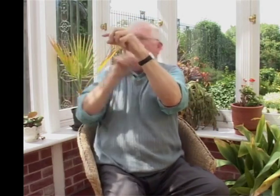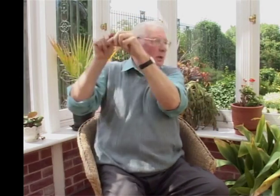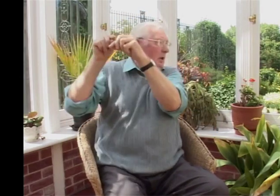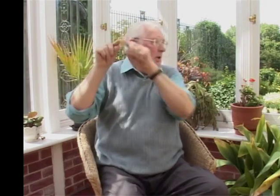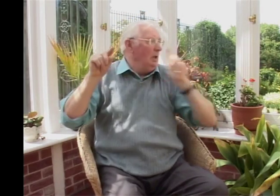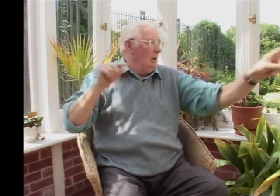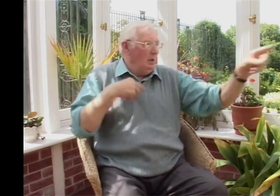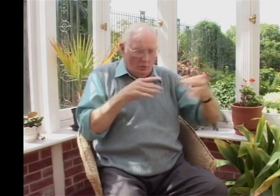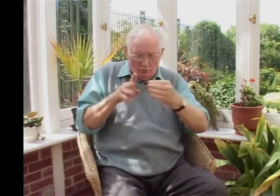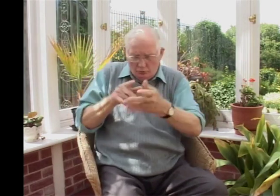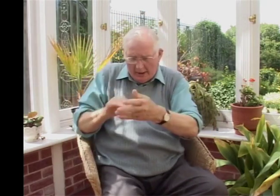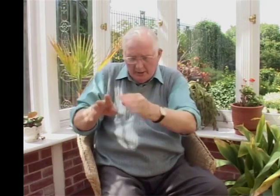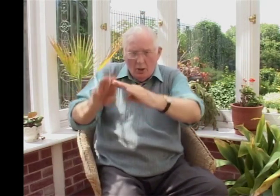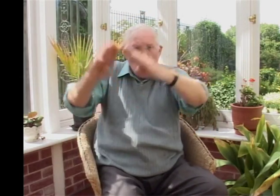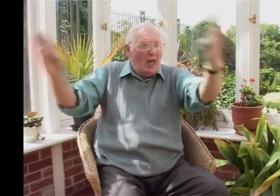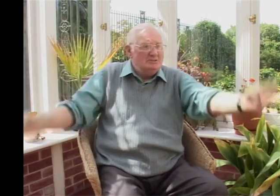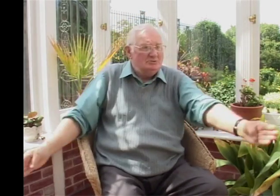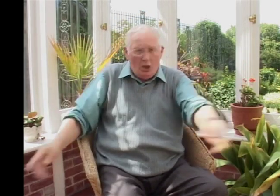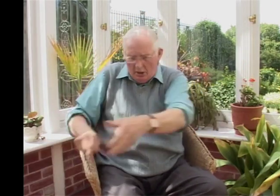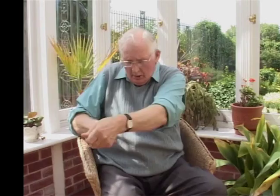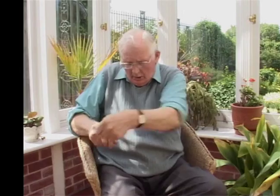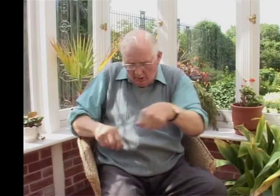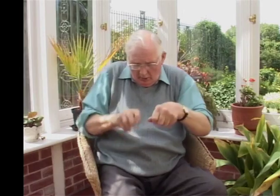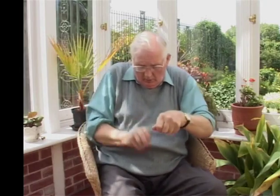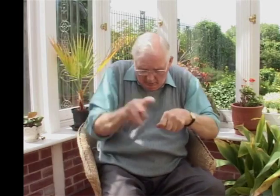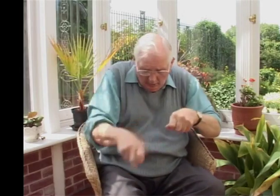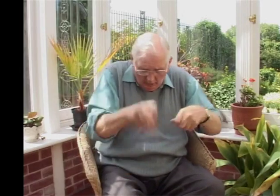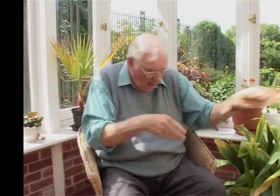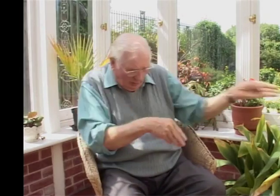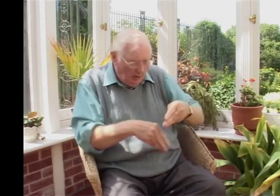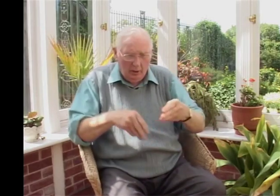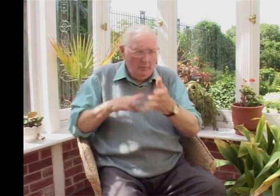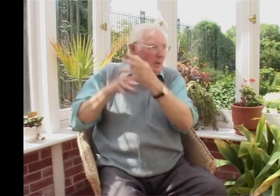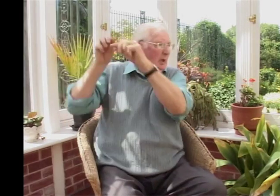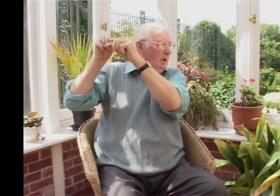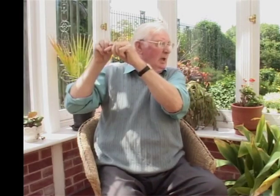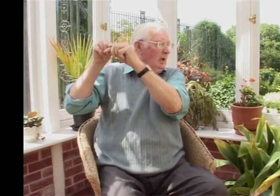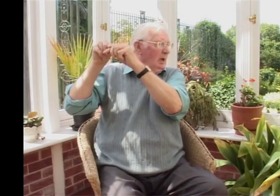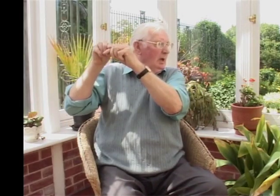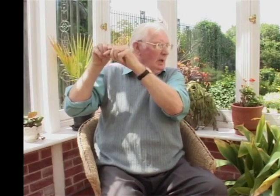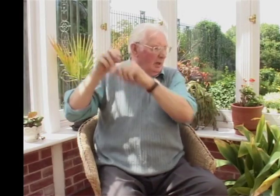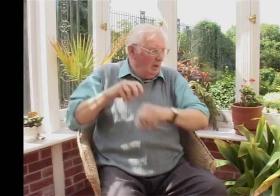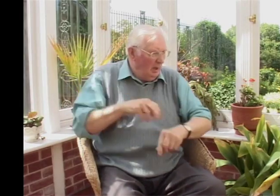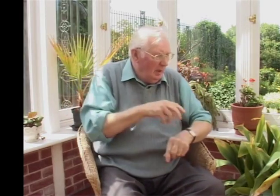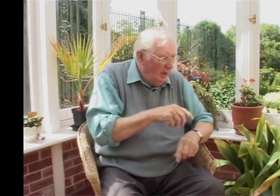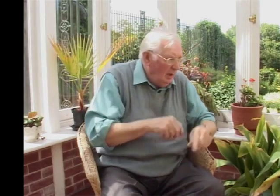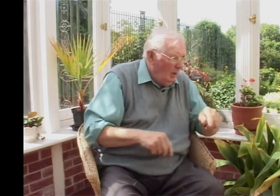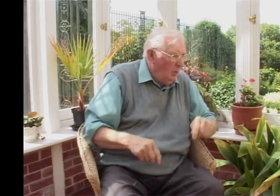laundry. She was hanging it out in the garden. And we ran into the shelter and locked the door. And my mum come in and said, what are you doing? What are